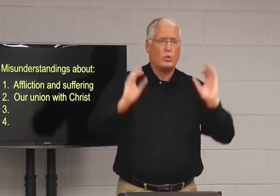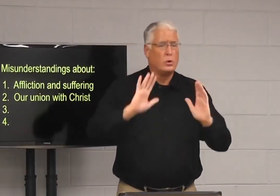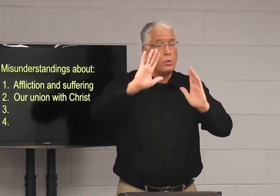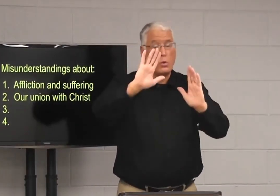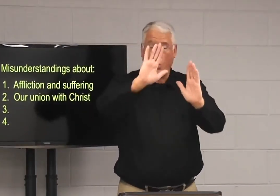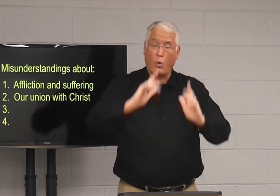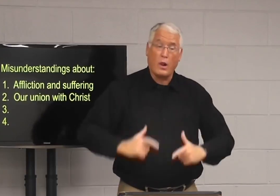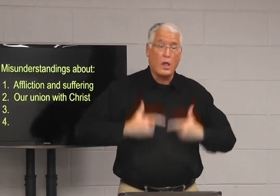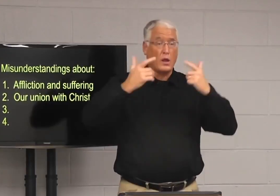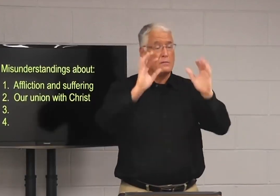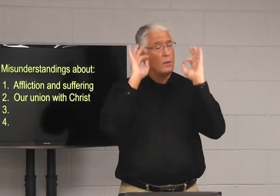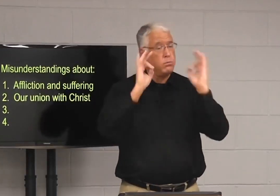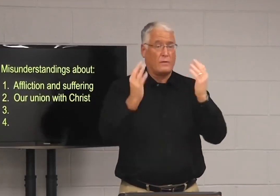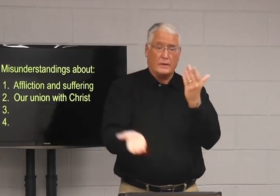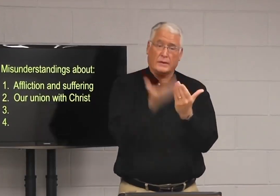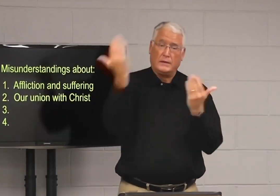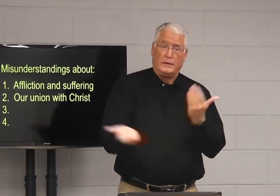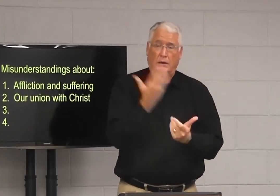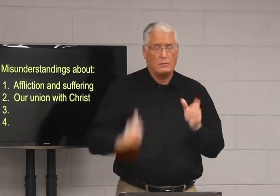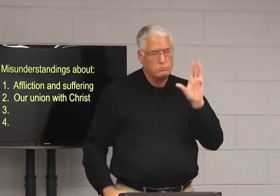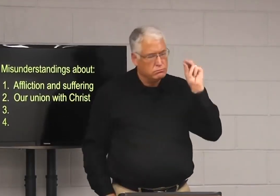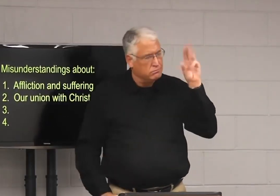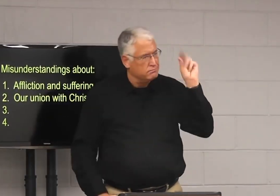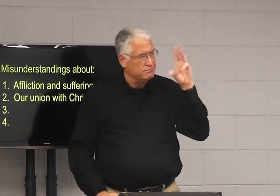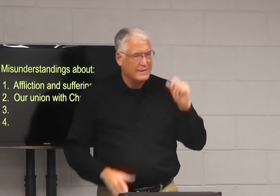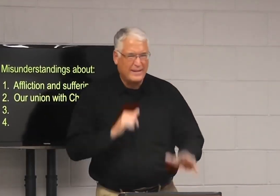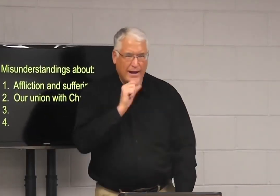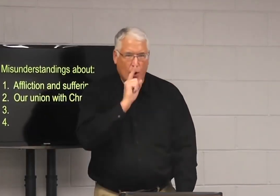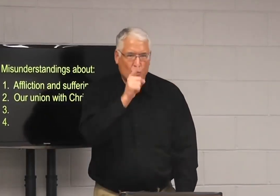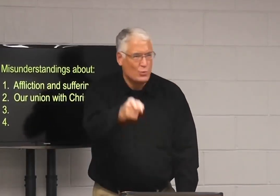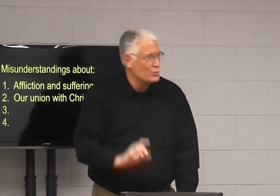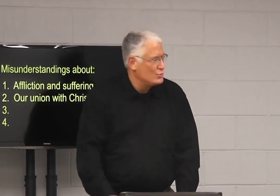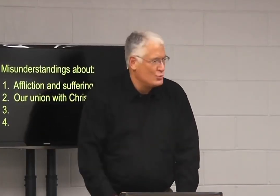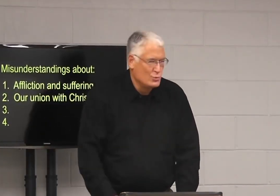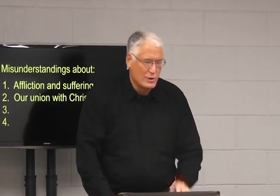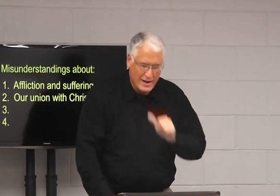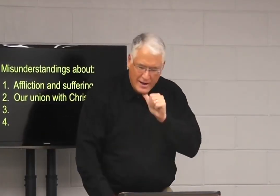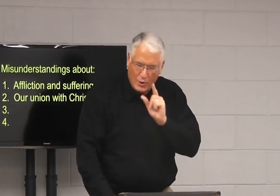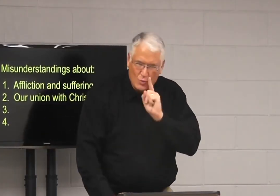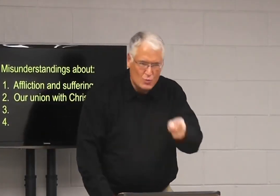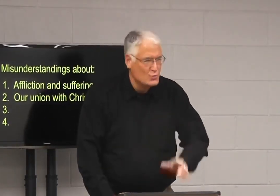joy, and that your life should be perfect and easy. And that's not true.